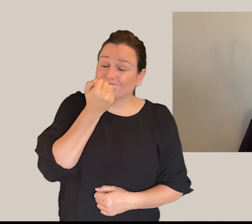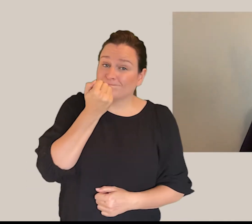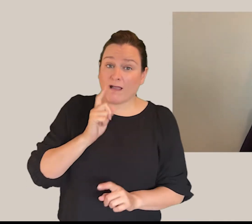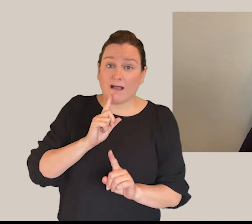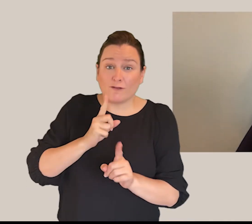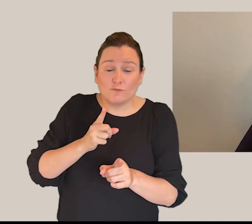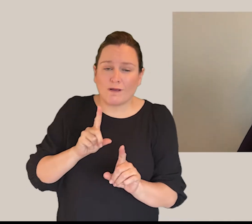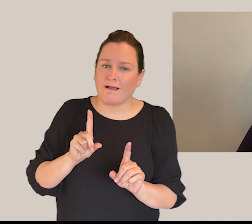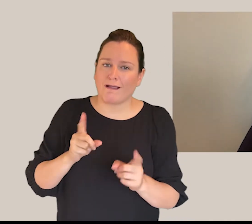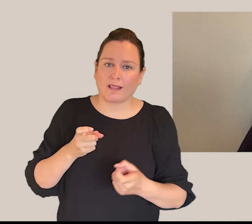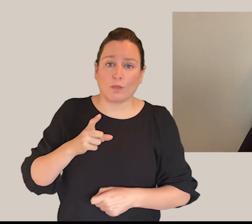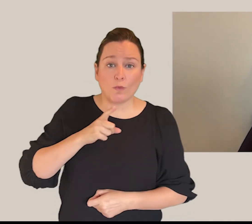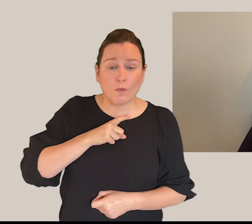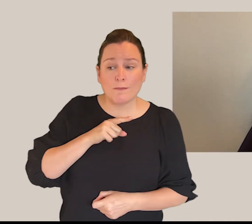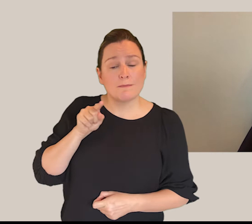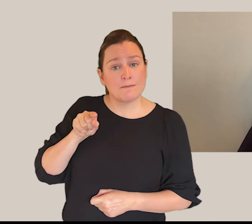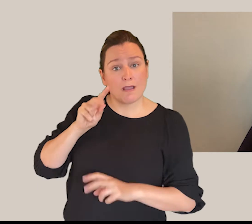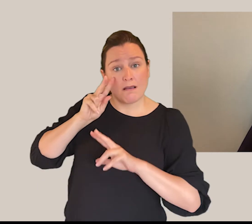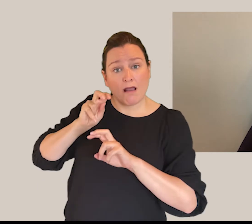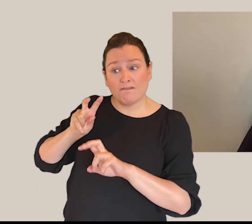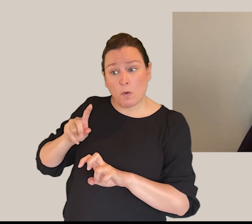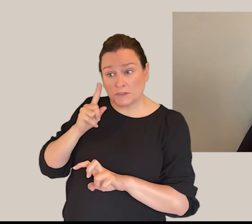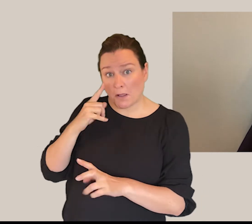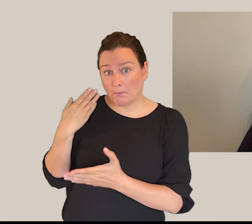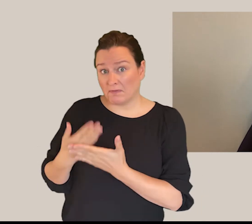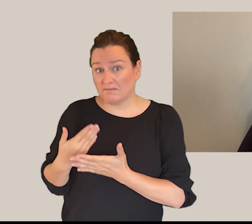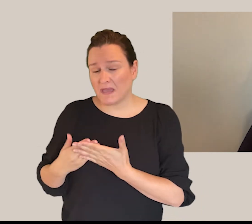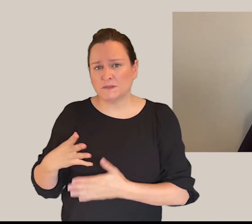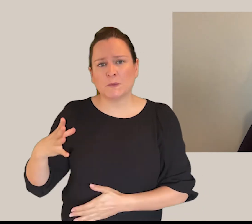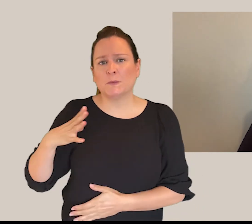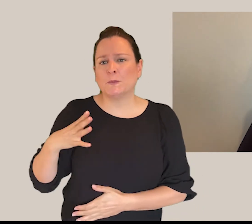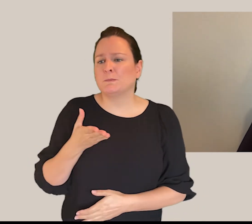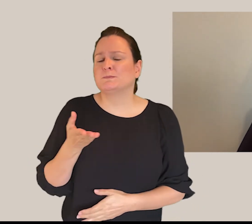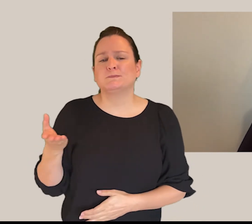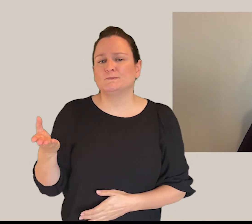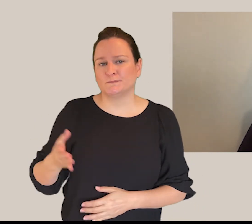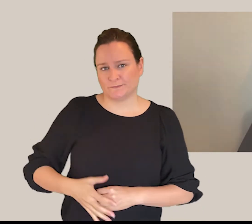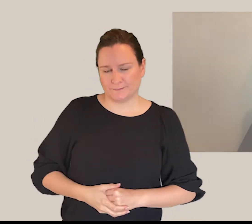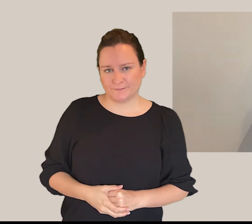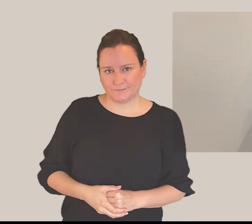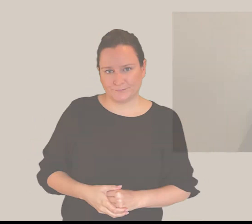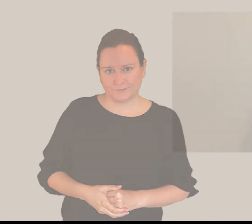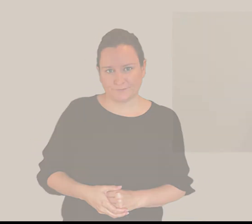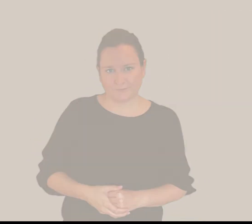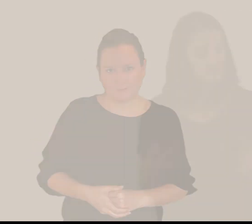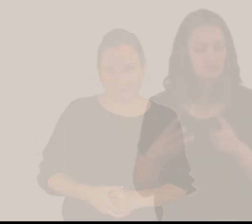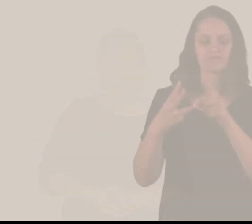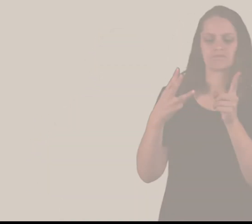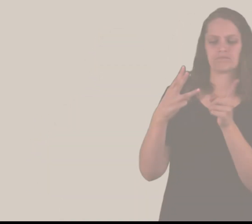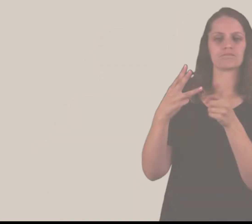Unfortunately, I'm unable to respond to this question fairly, as there's not enough evidence available.